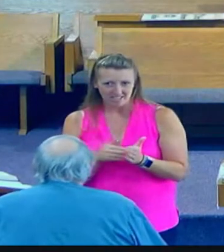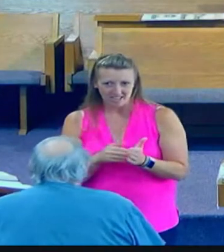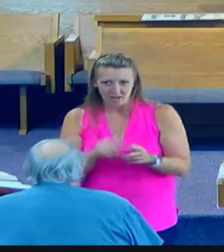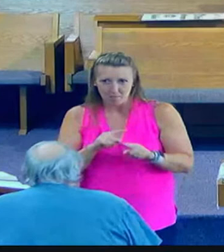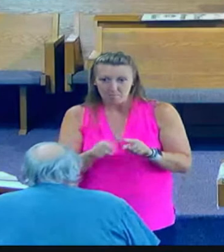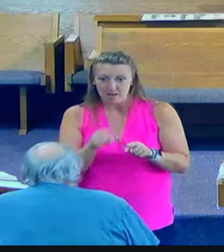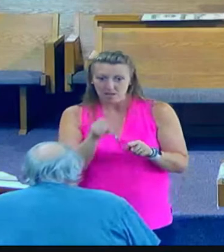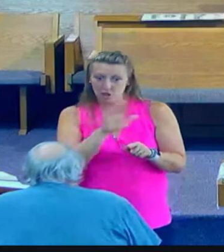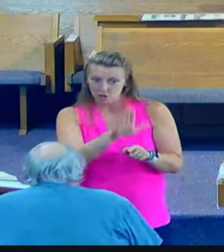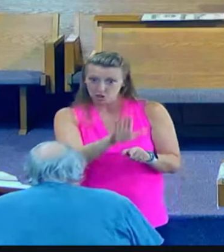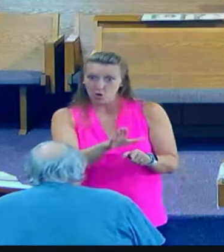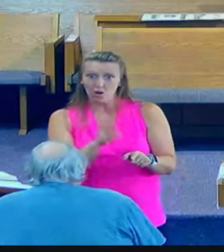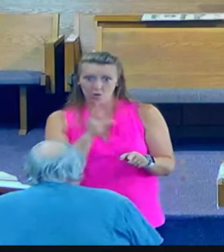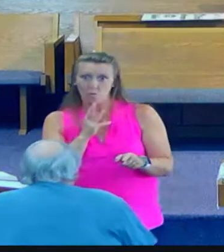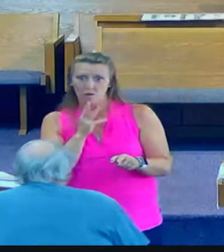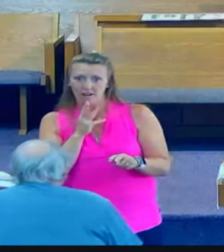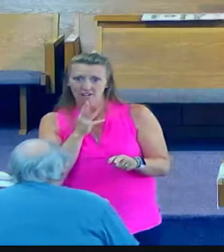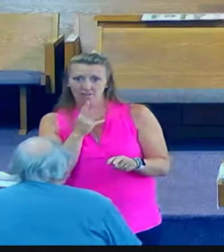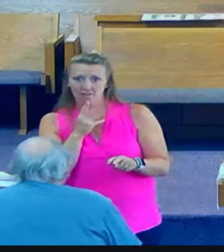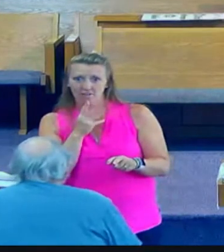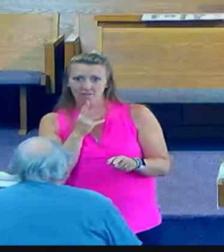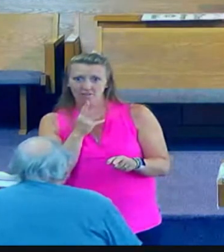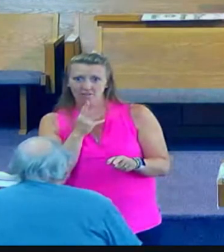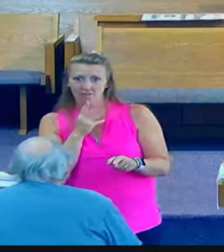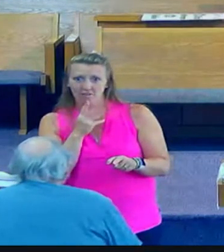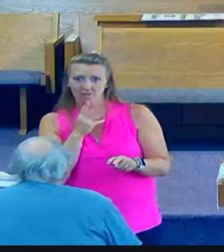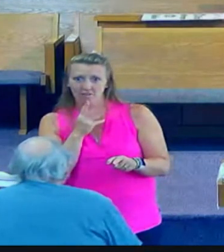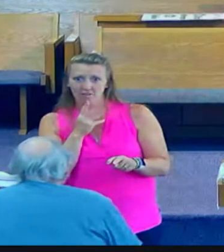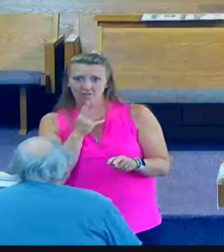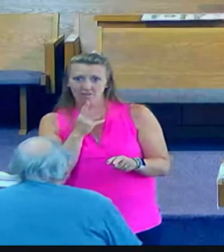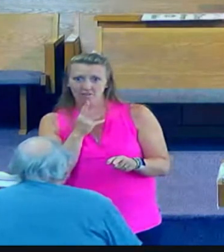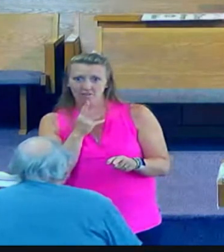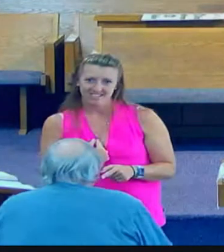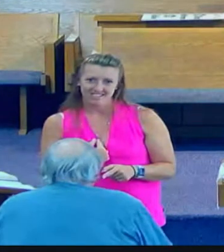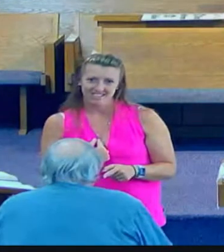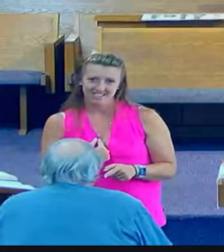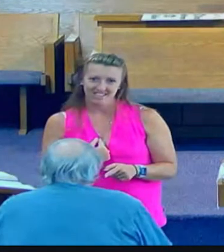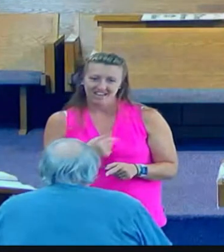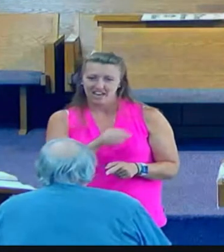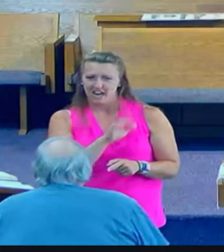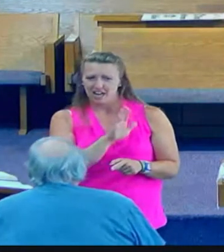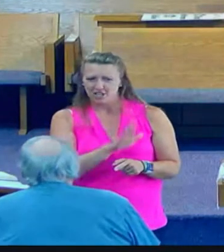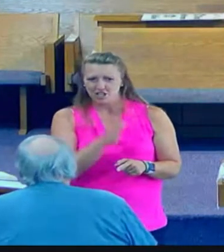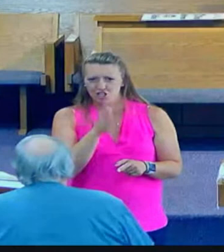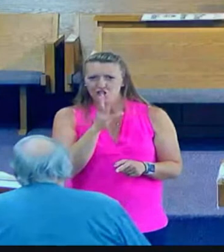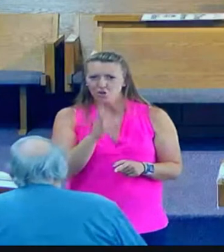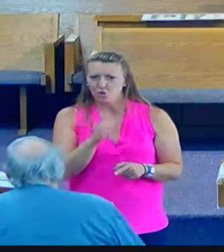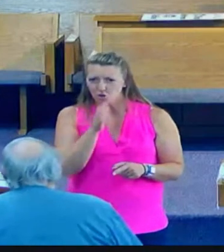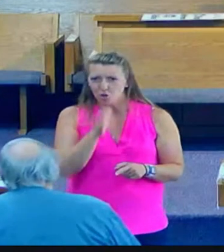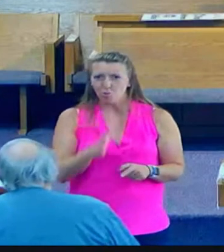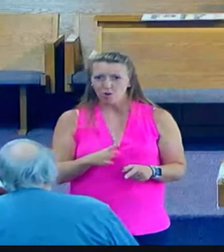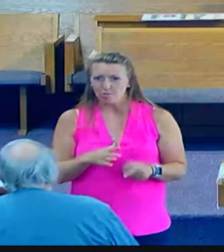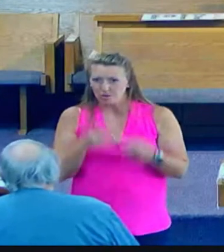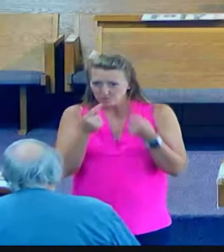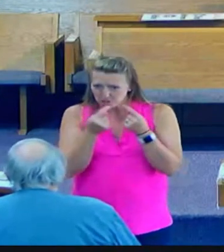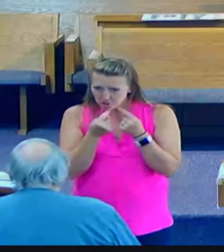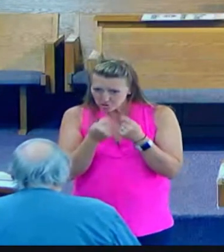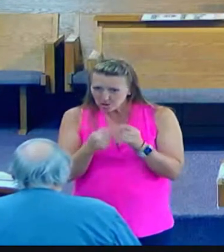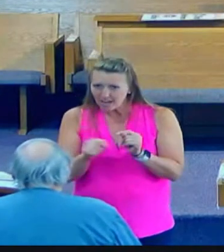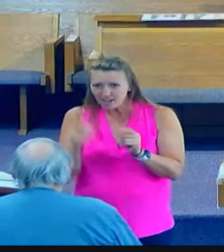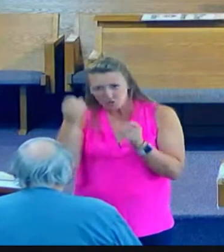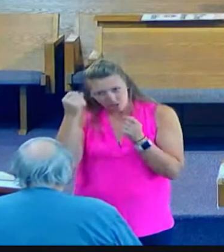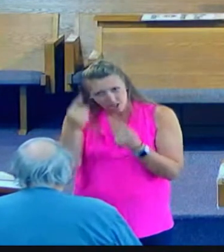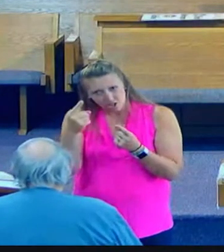water that I shall give him will become in him a well or a fountain of water springing up into everlasting life.